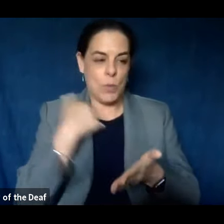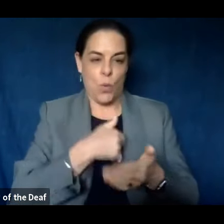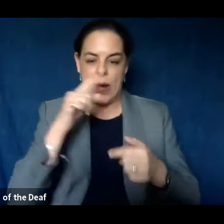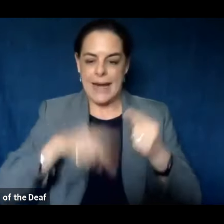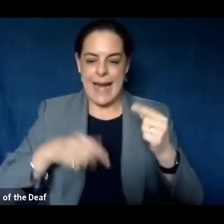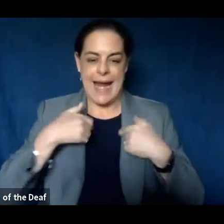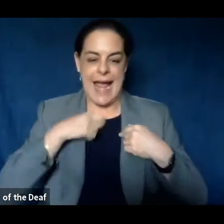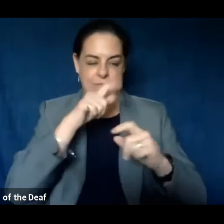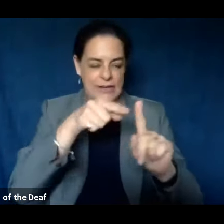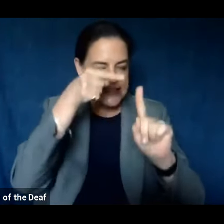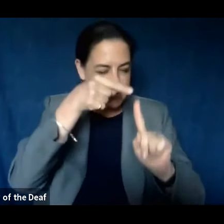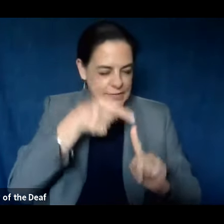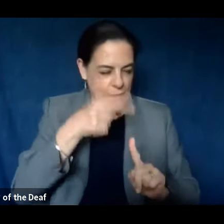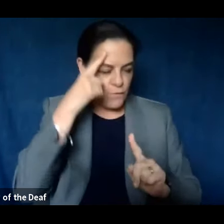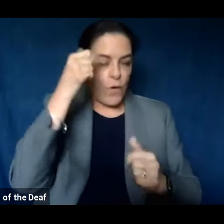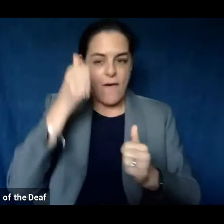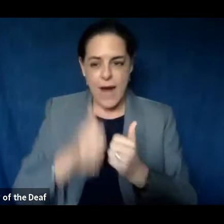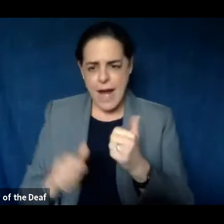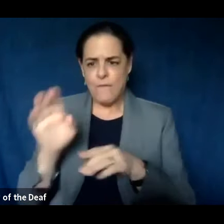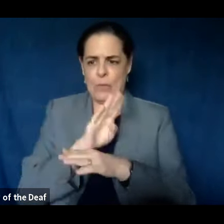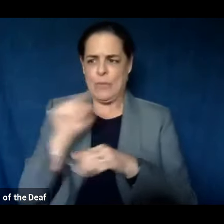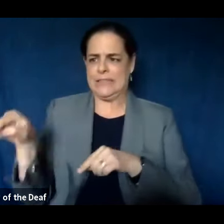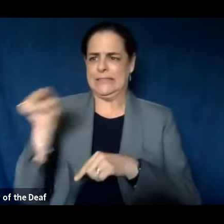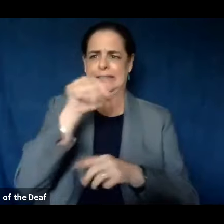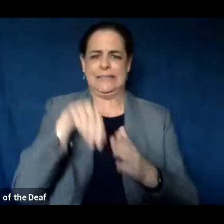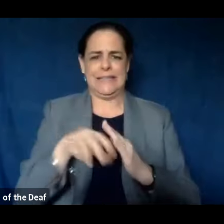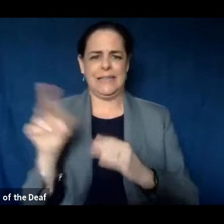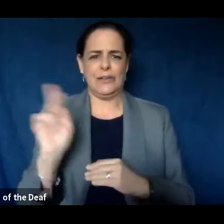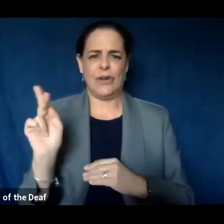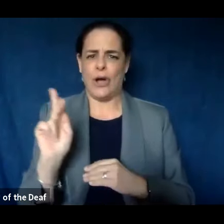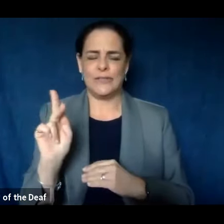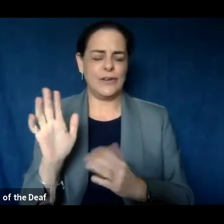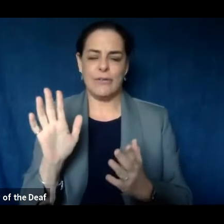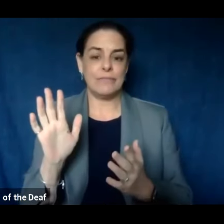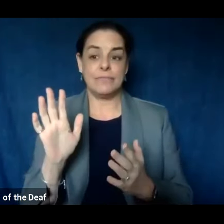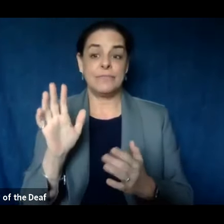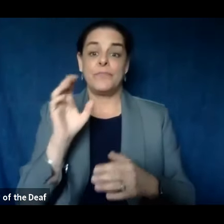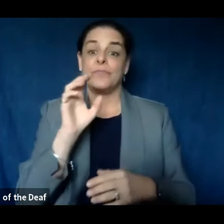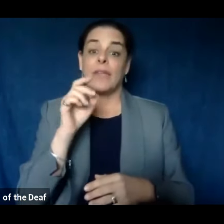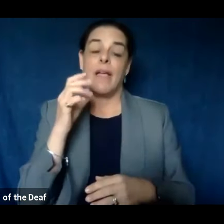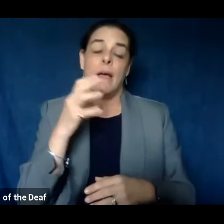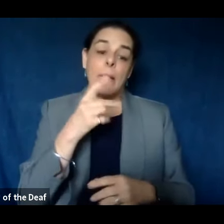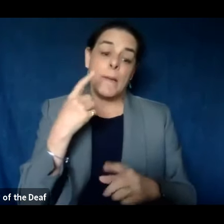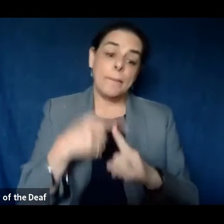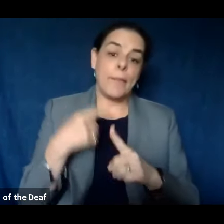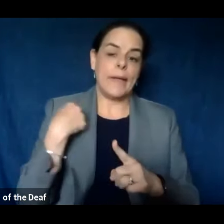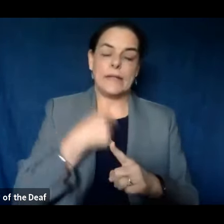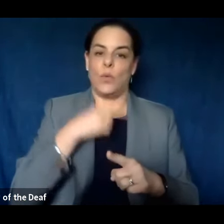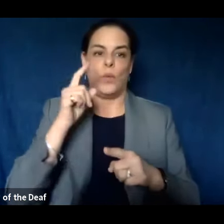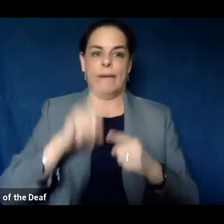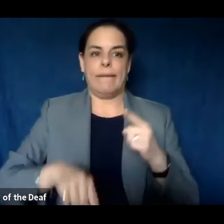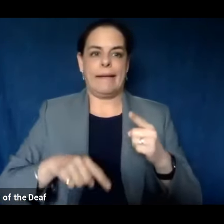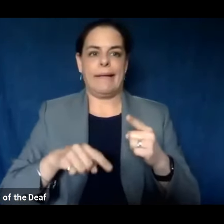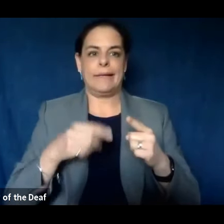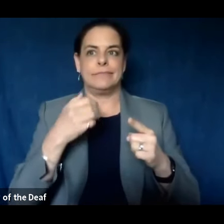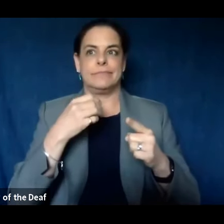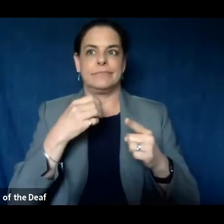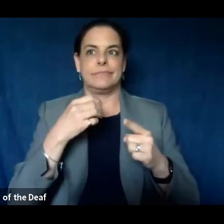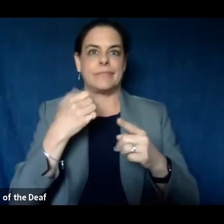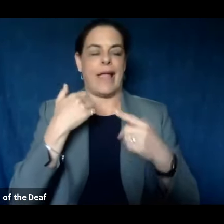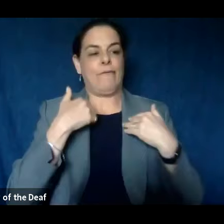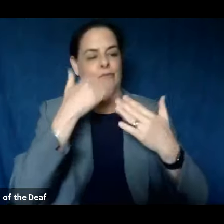in our community, or to even contain an exhaustive list of the employers and organizations in our